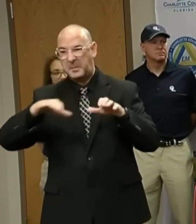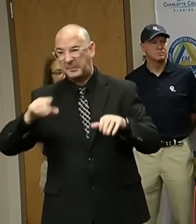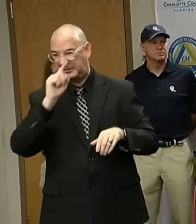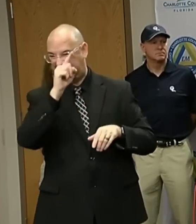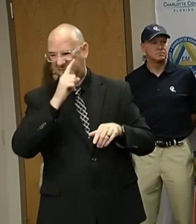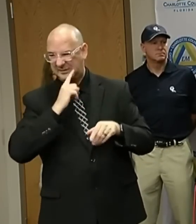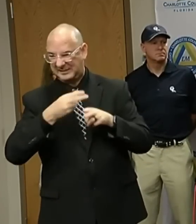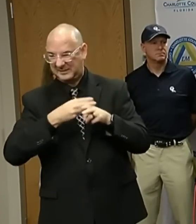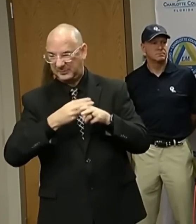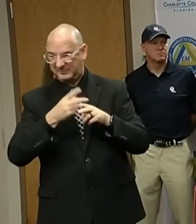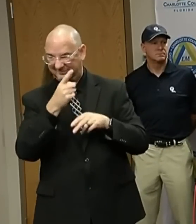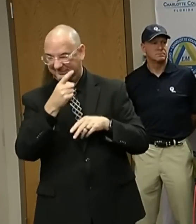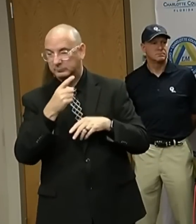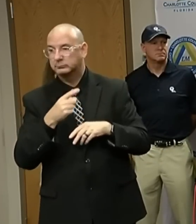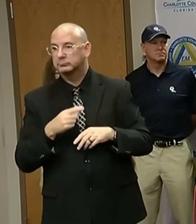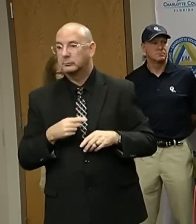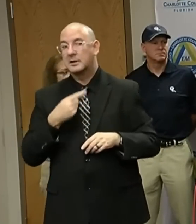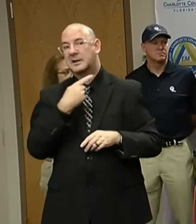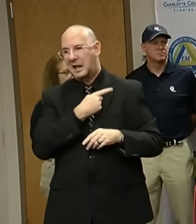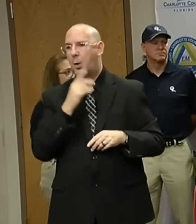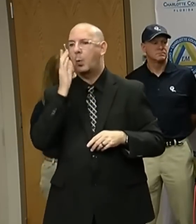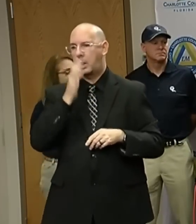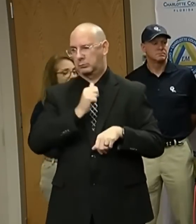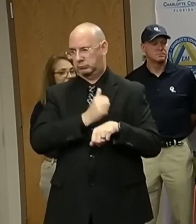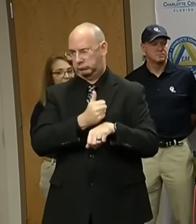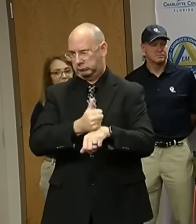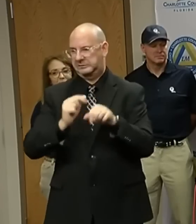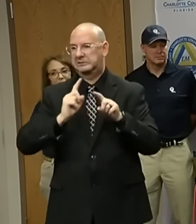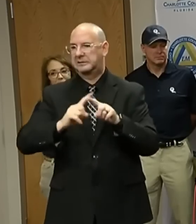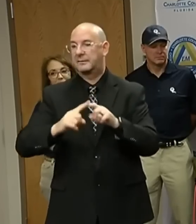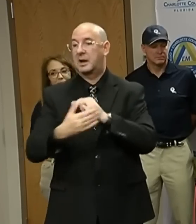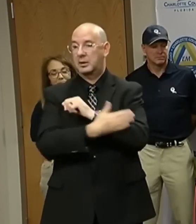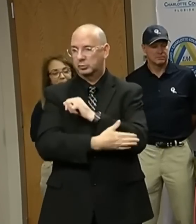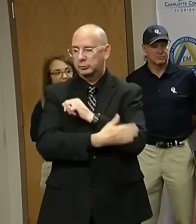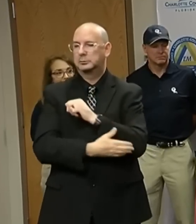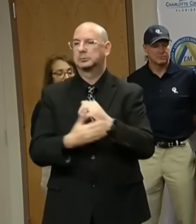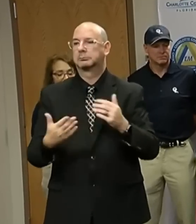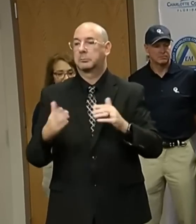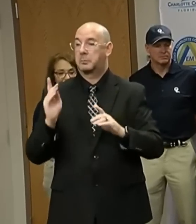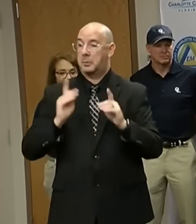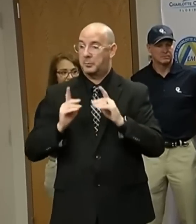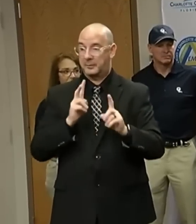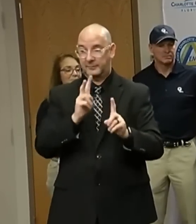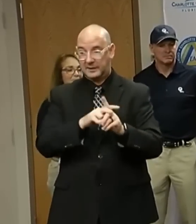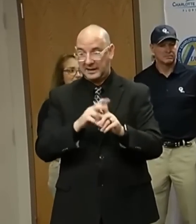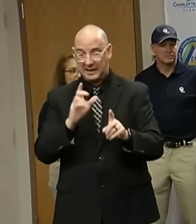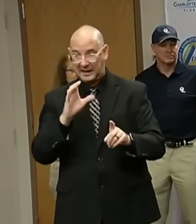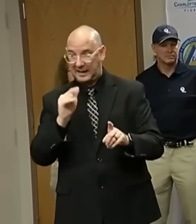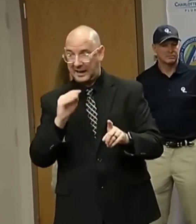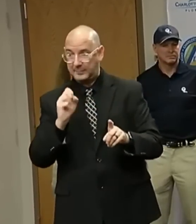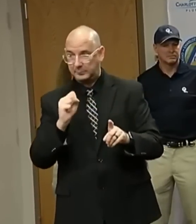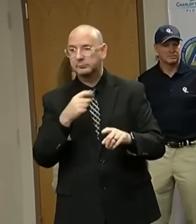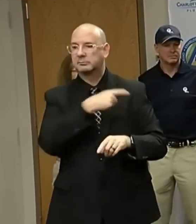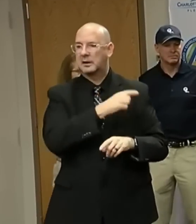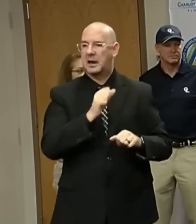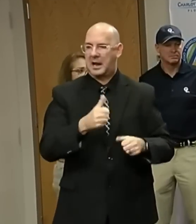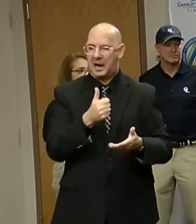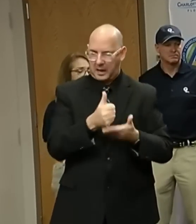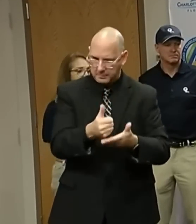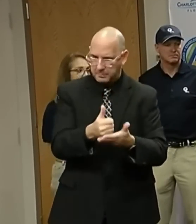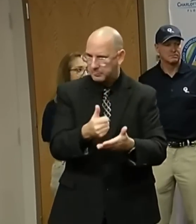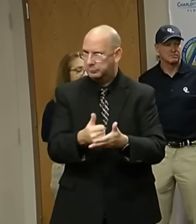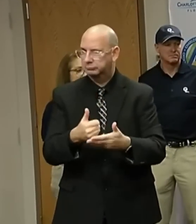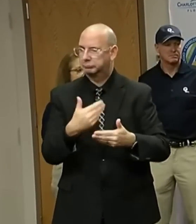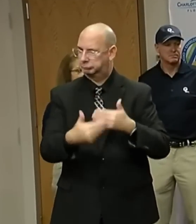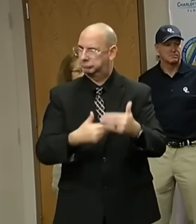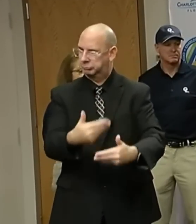counties. People are going to be able to go and they're going to file claims. There's already been things done with our insurance regulation agency.